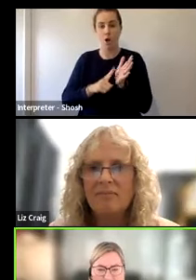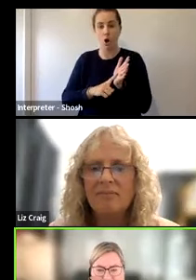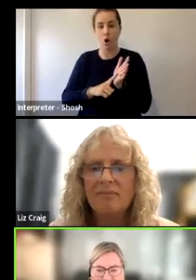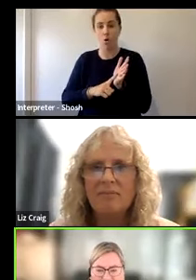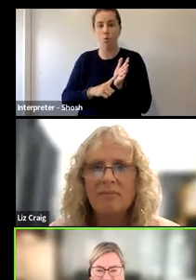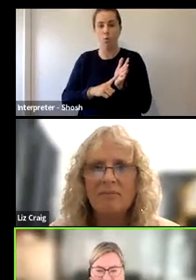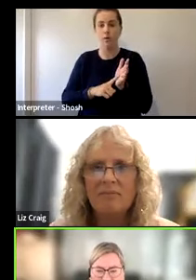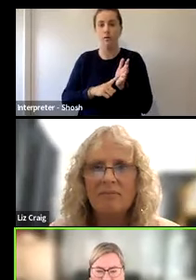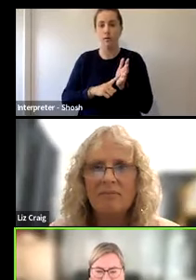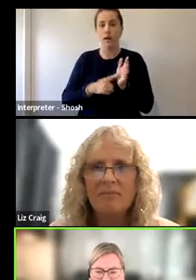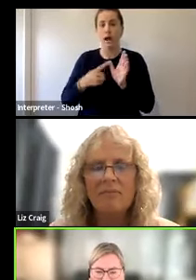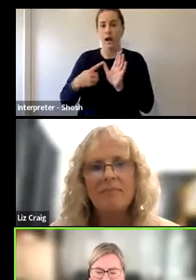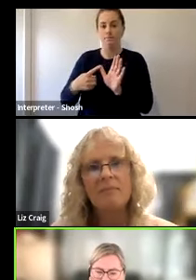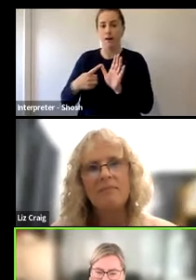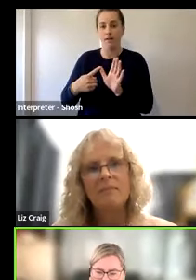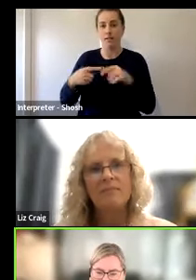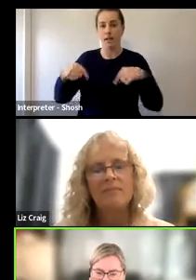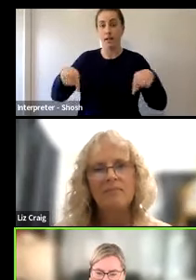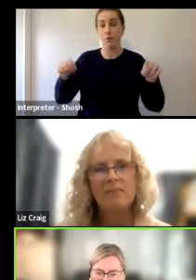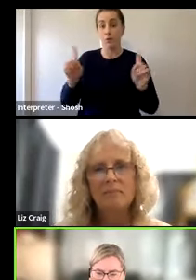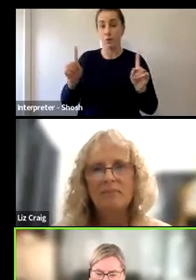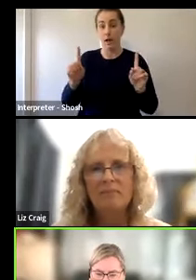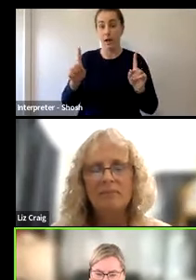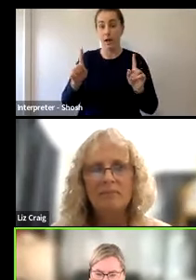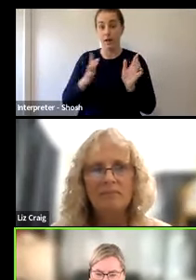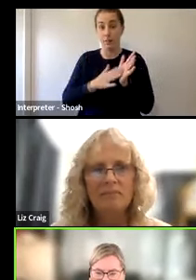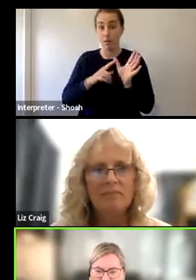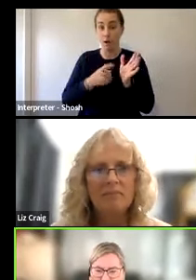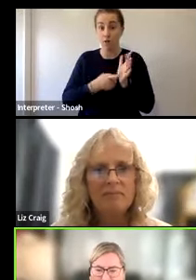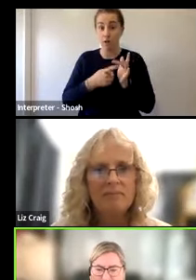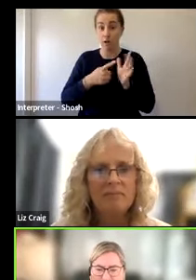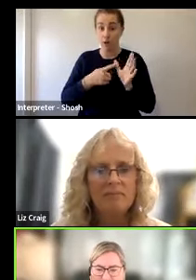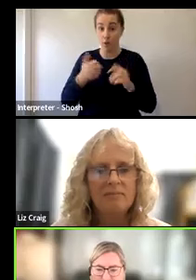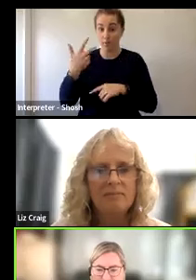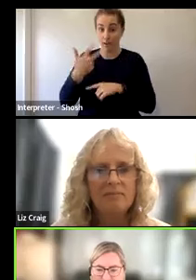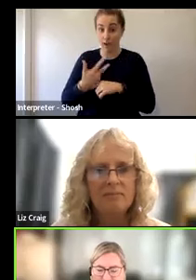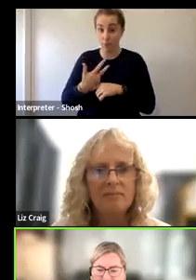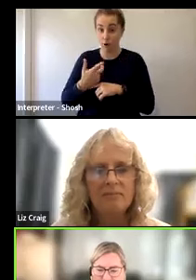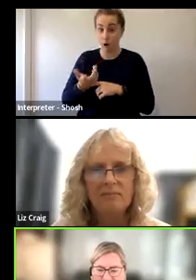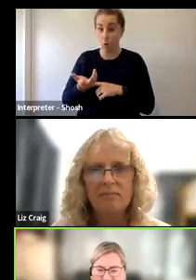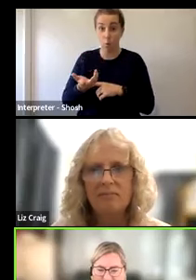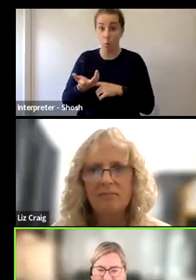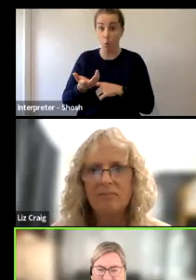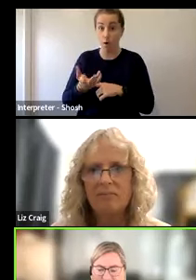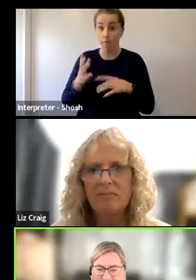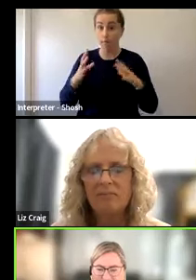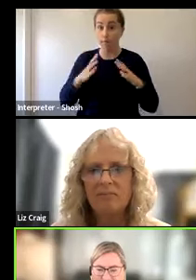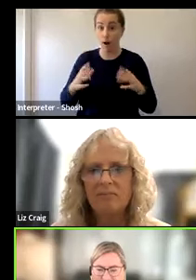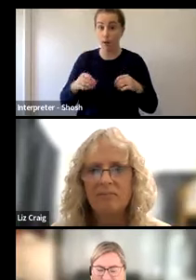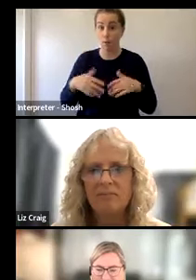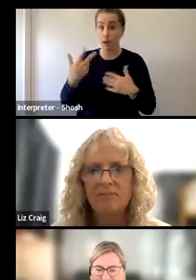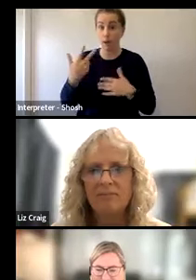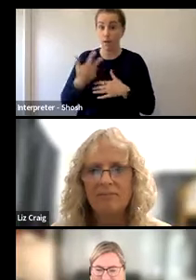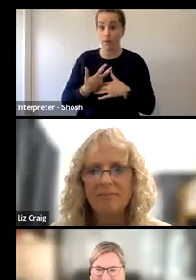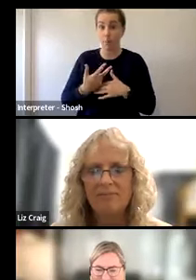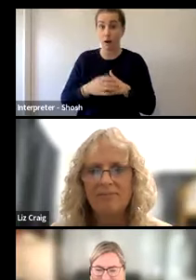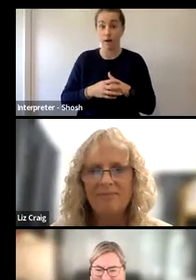here with us today. Maria, do you have a camera to turn on, or are you fine as you are?